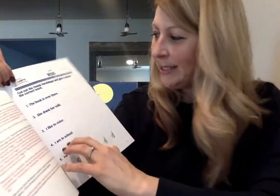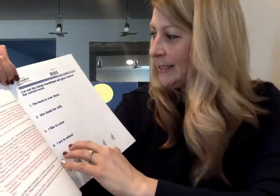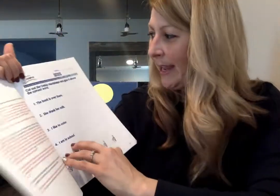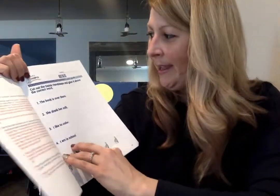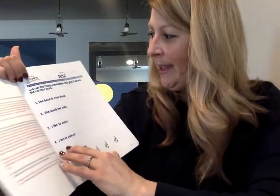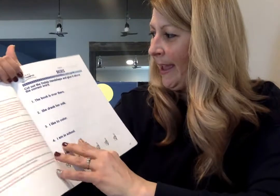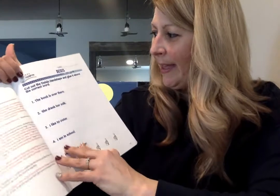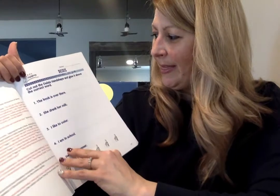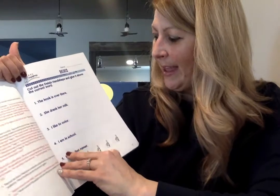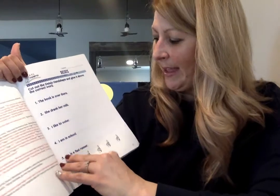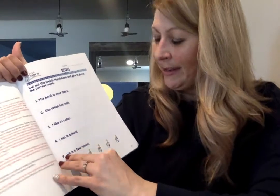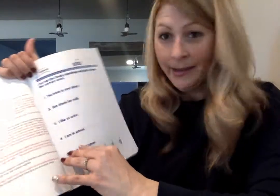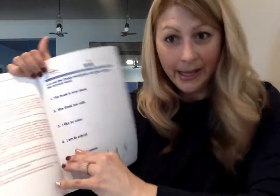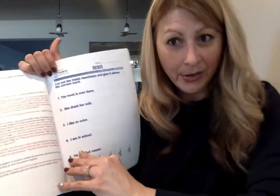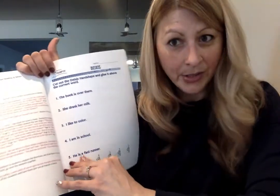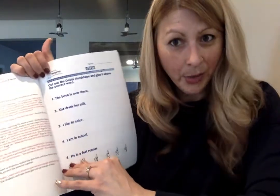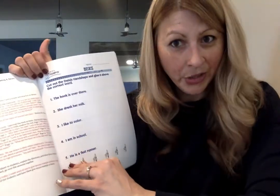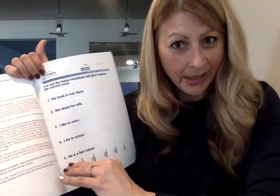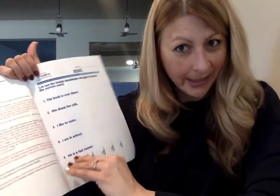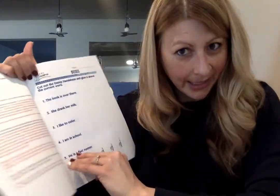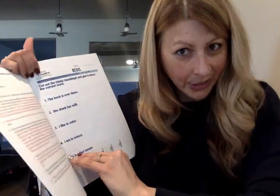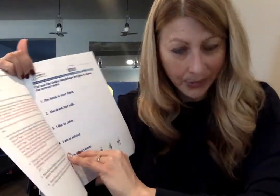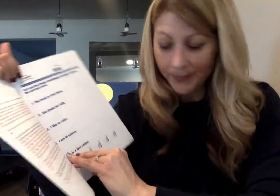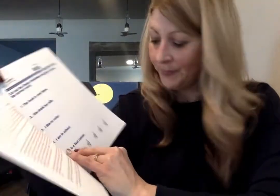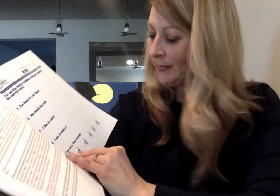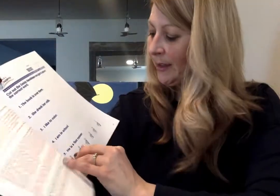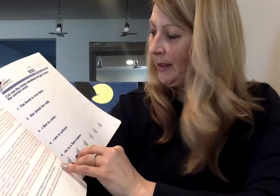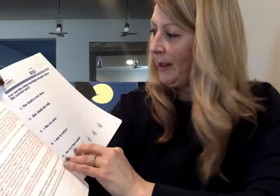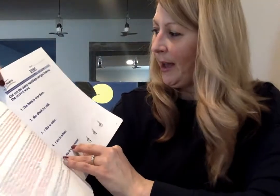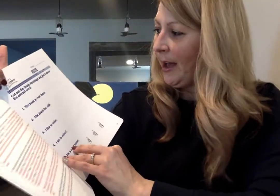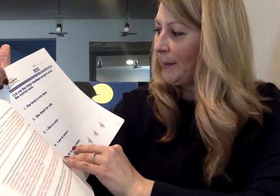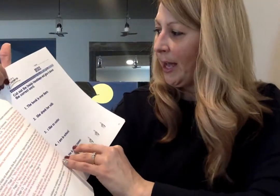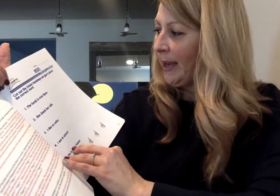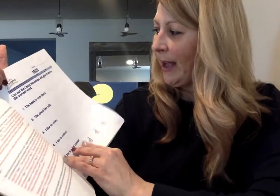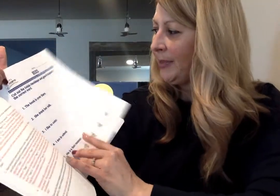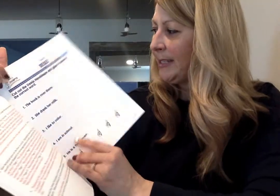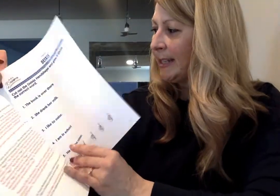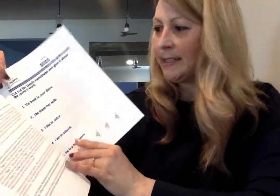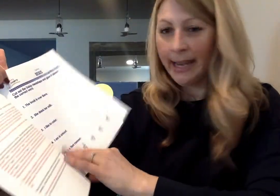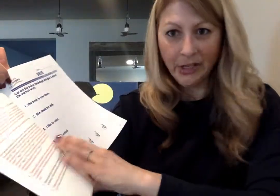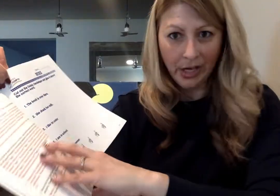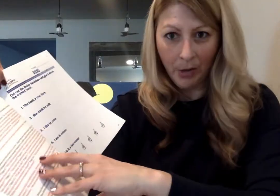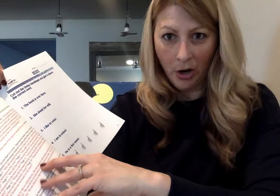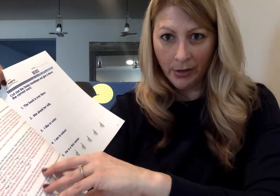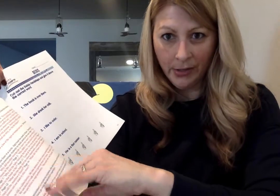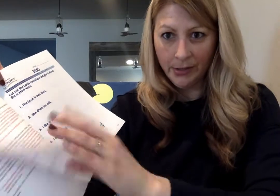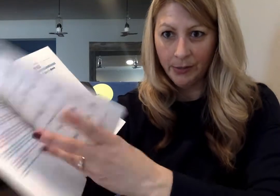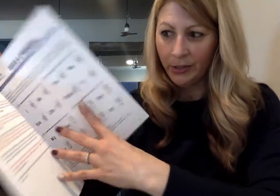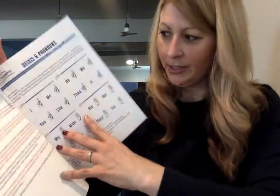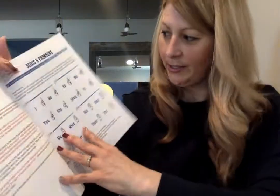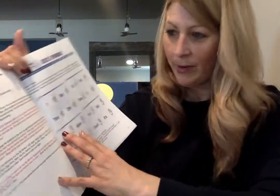say. And then here's the worksheet that they do. Cut out the Dexis hand-shaped cards, which is right